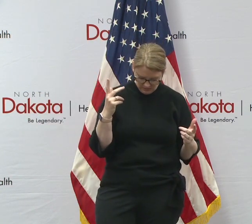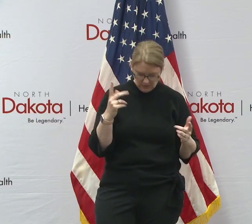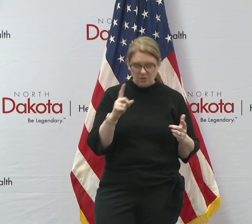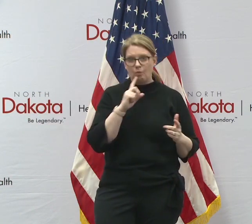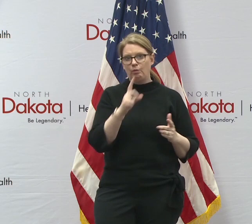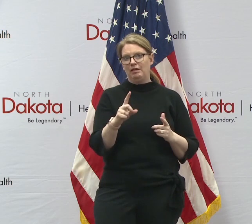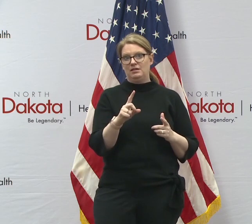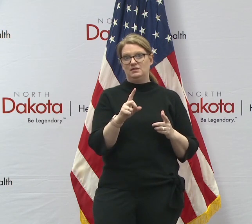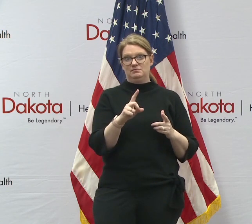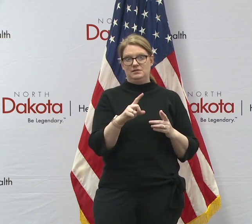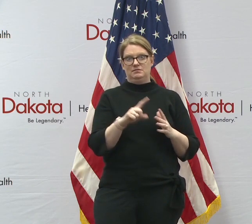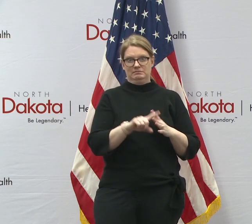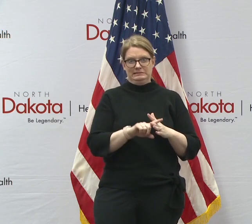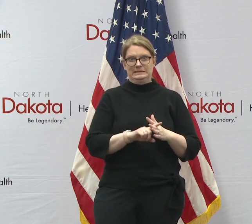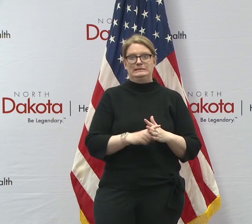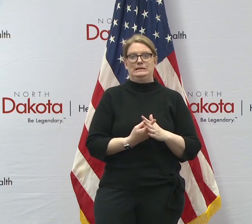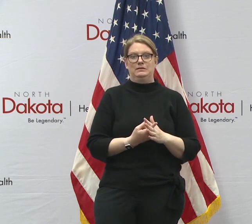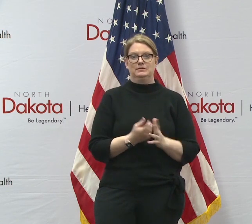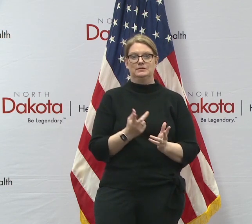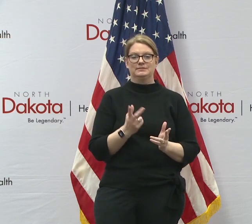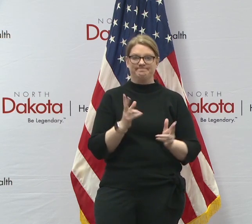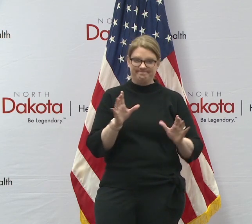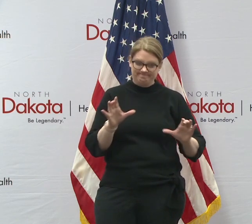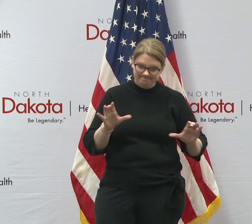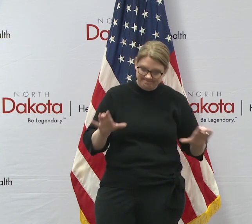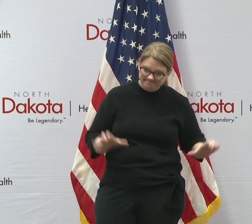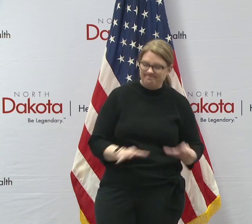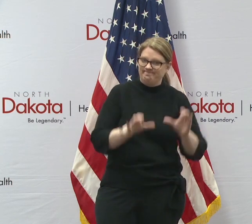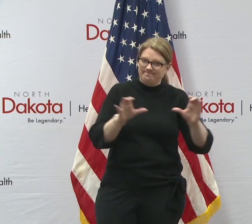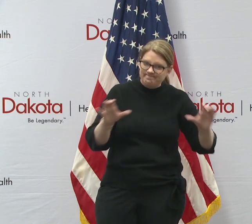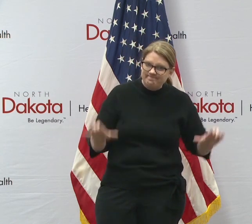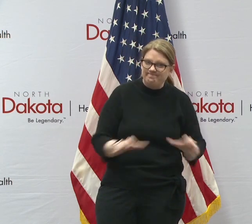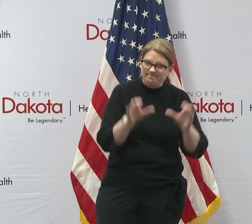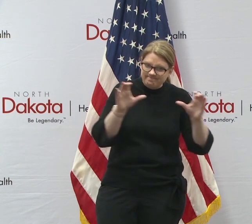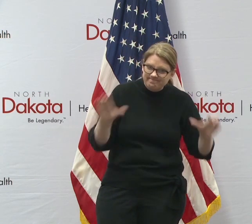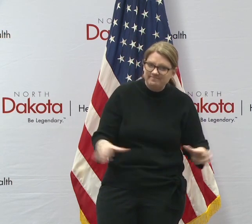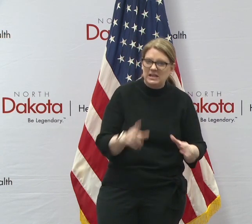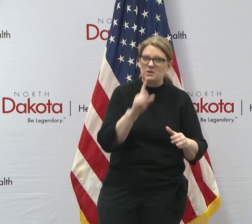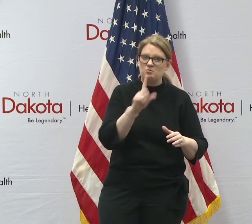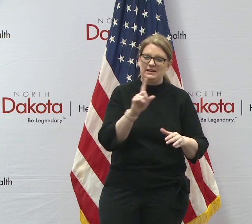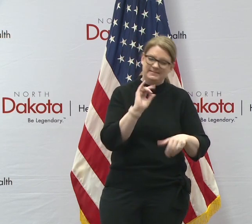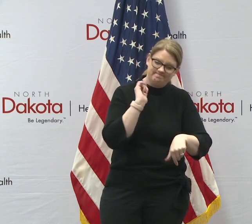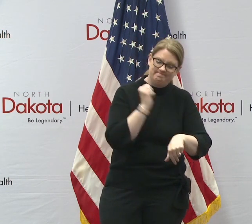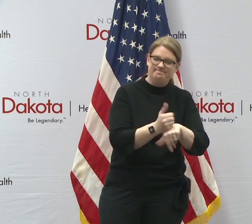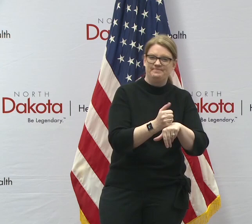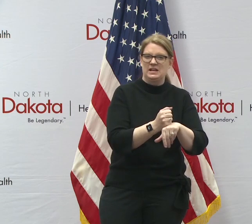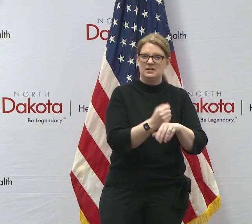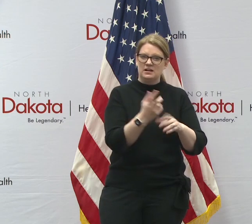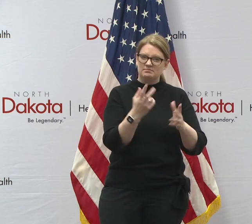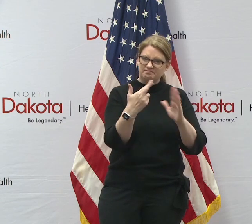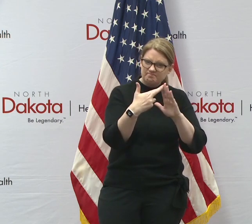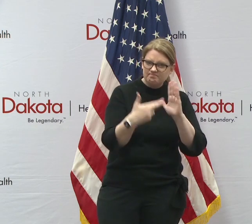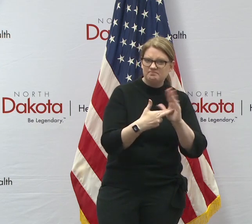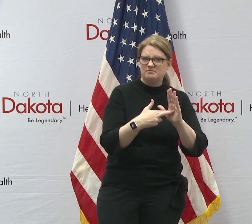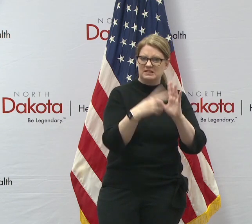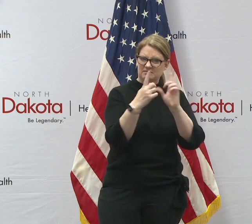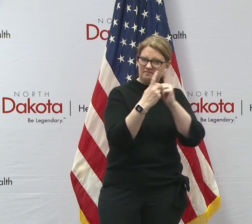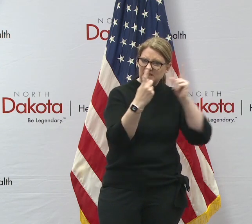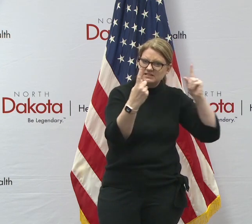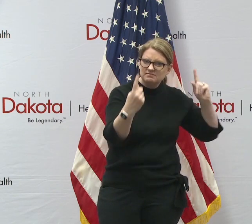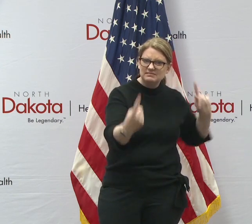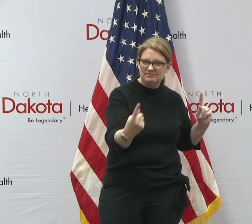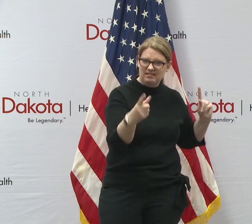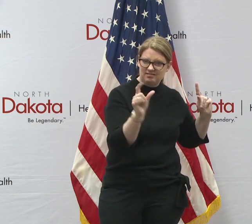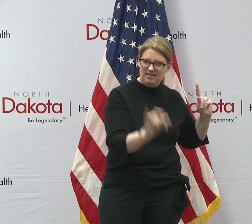proactive in putting in a number of guidance about physical distancing, then in that case, then